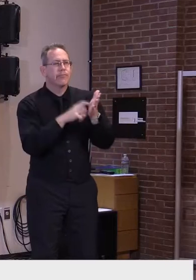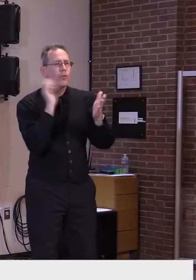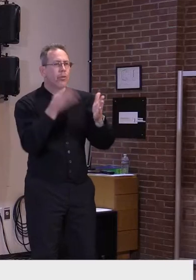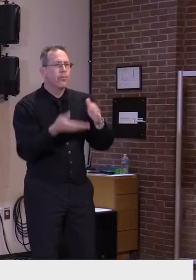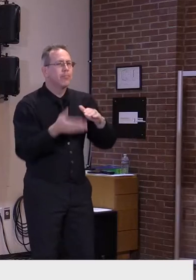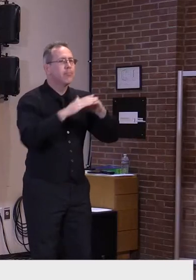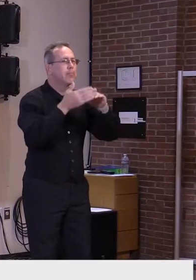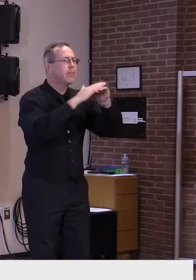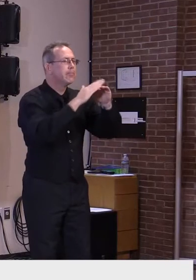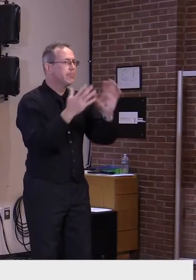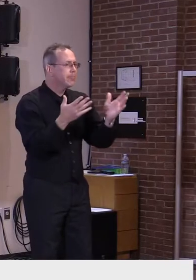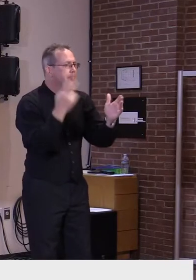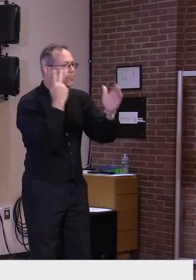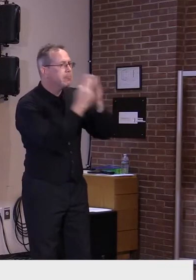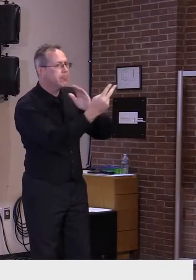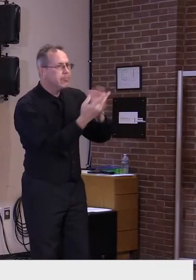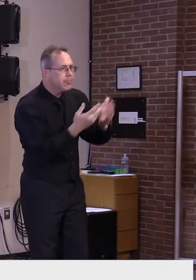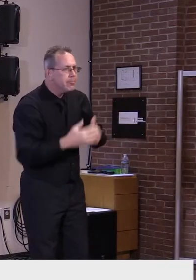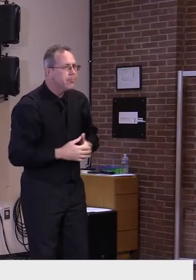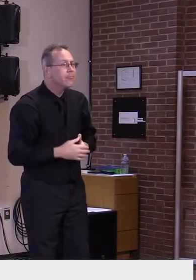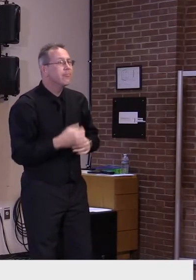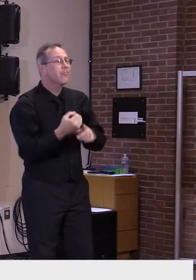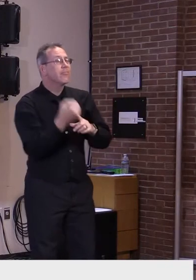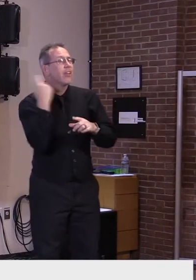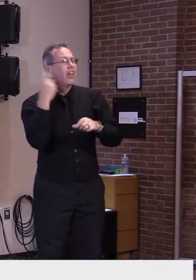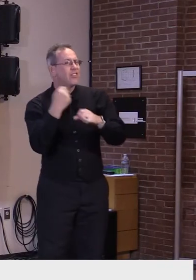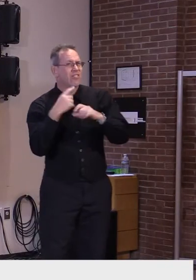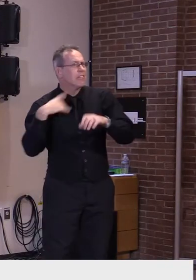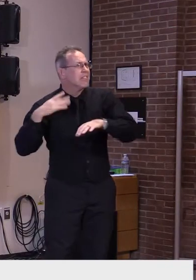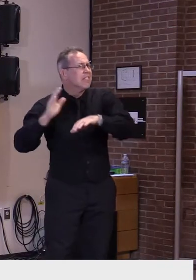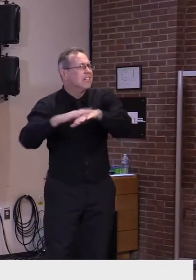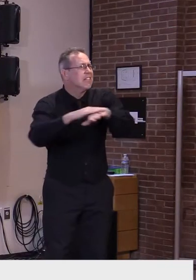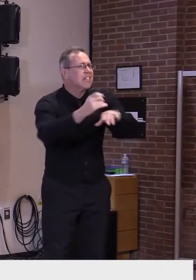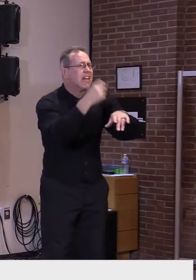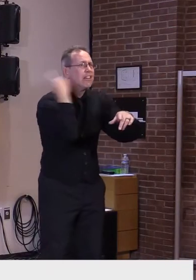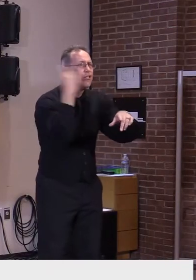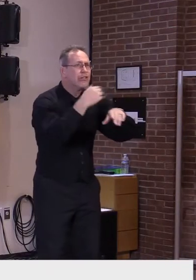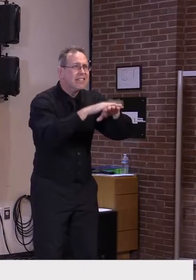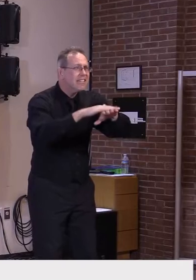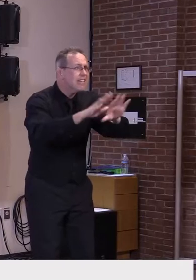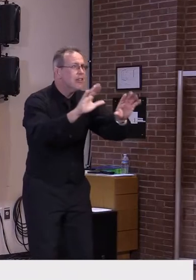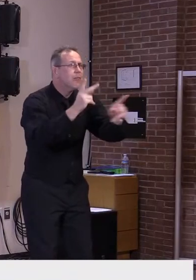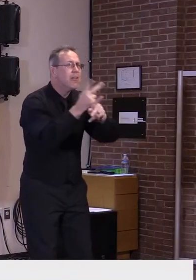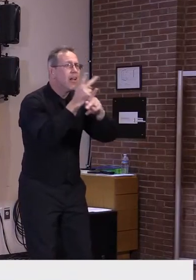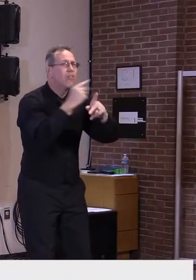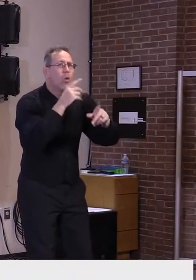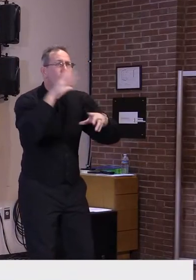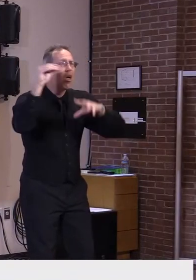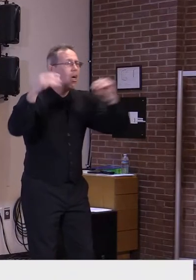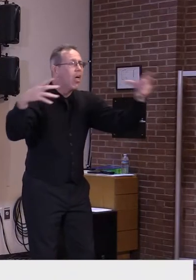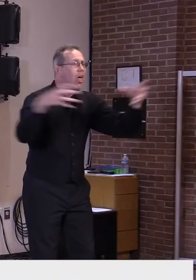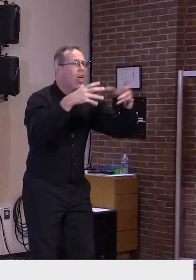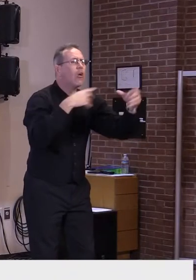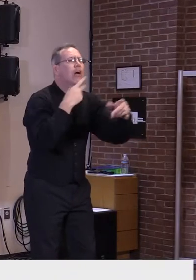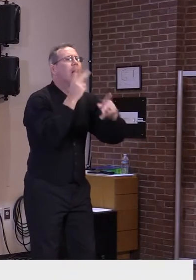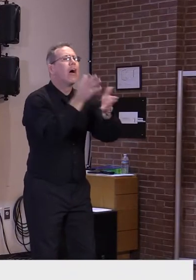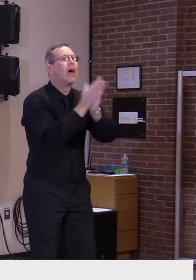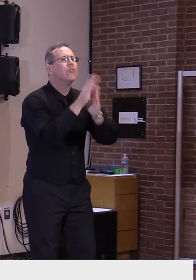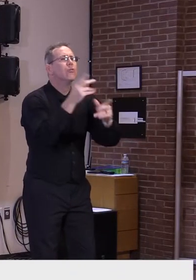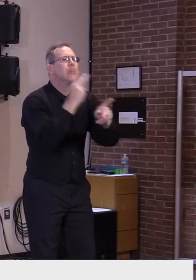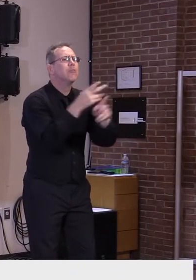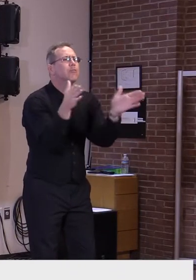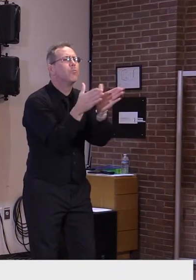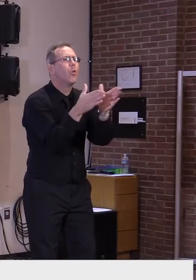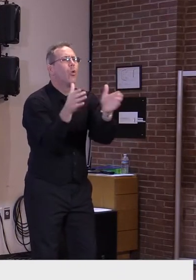celebrated, not to travel very far away from your home, to limit the number of people that you engage with and interact with. And we did see that in